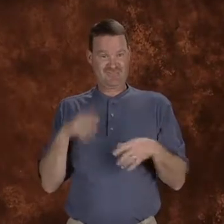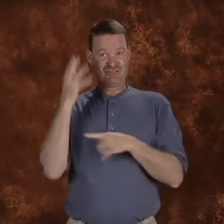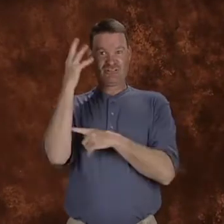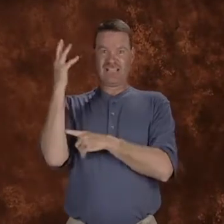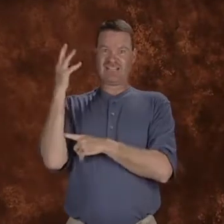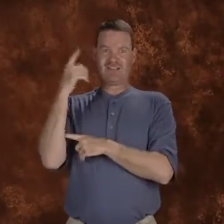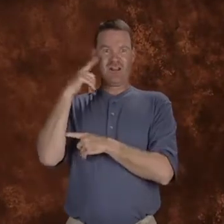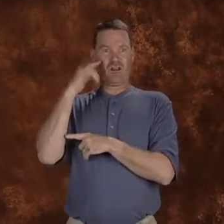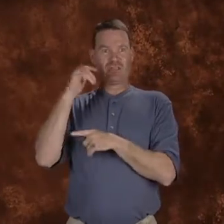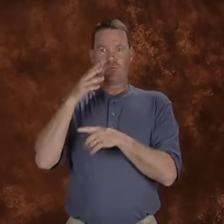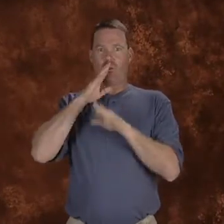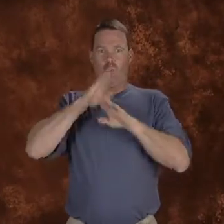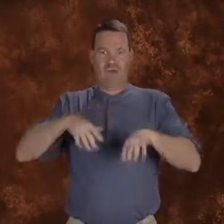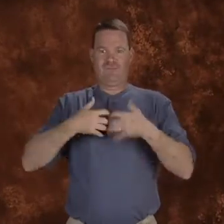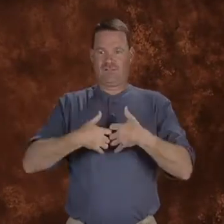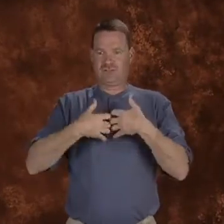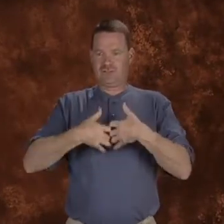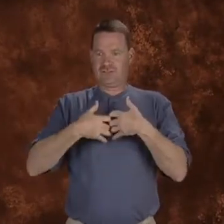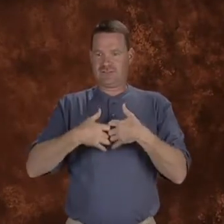It's really interesting.